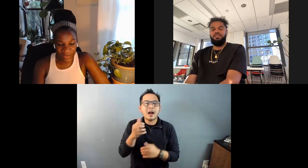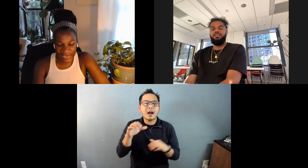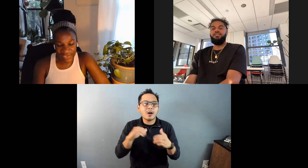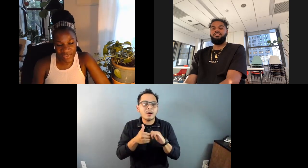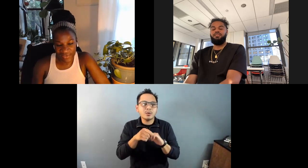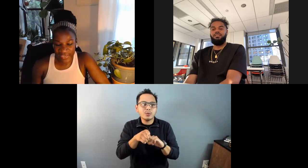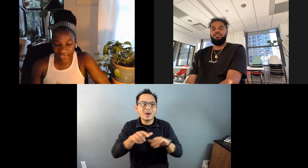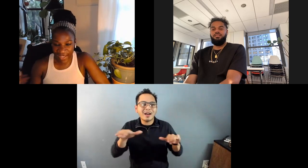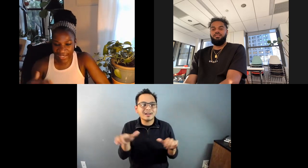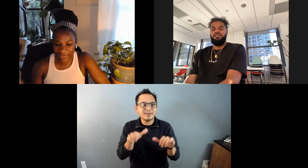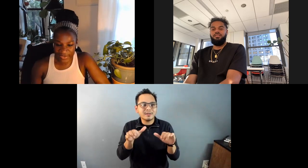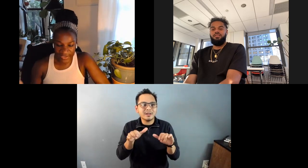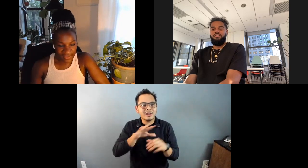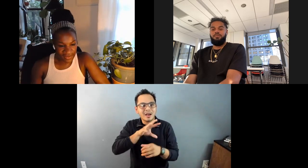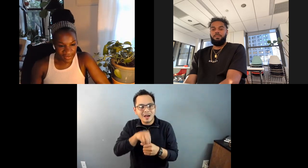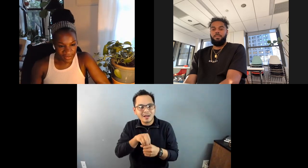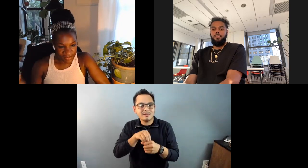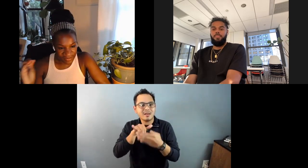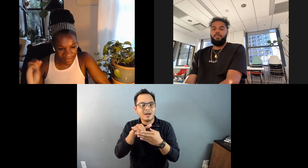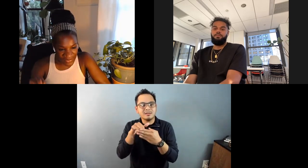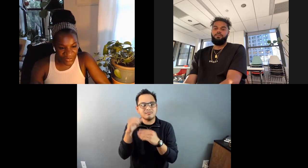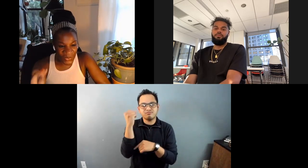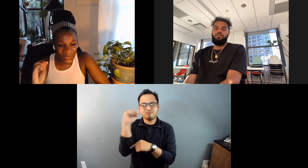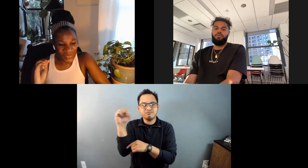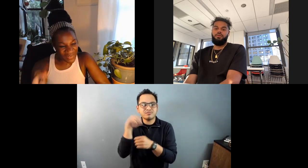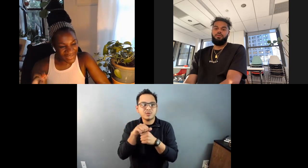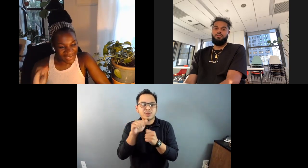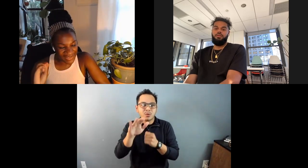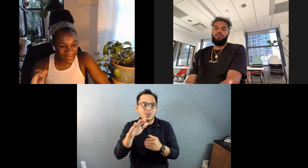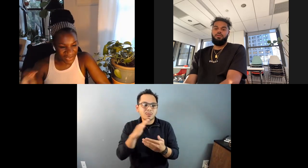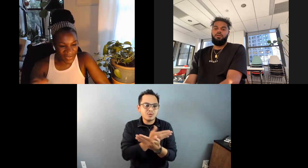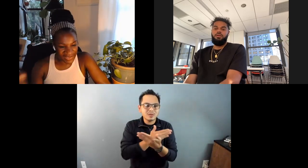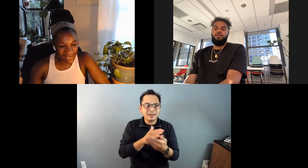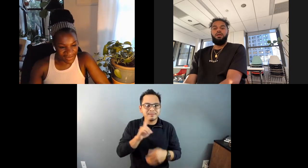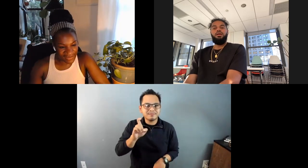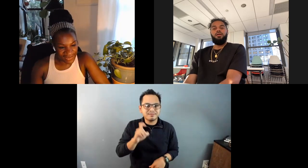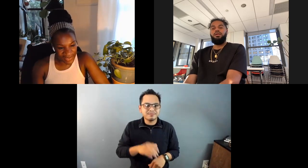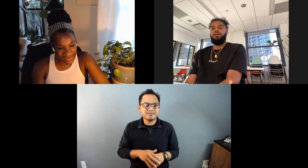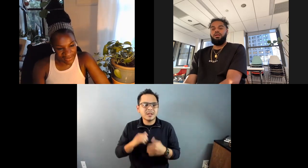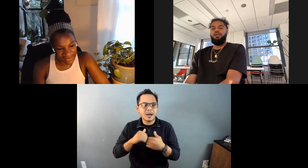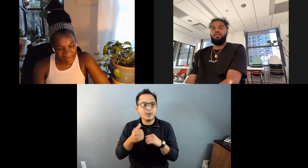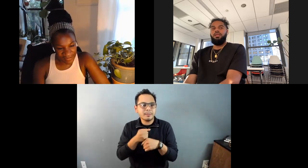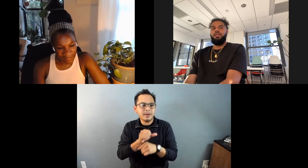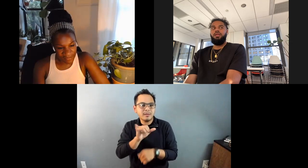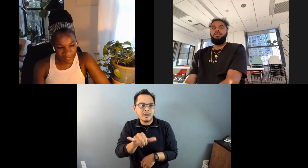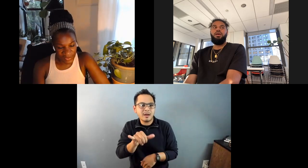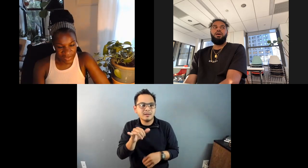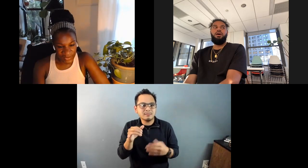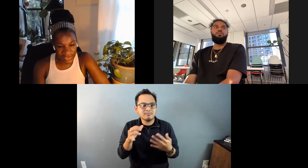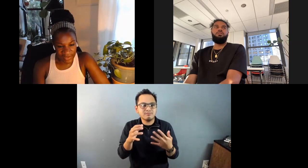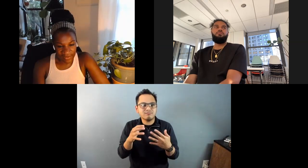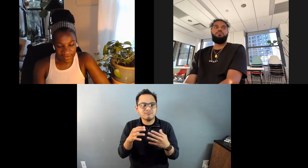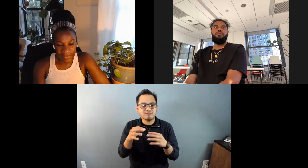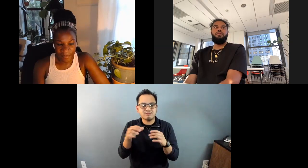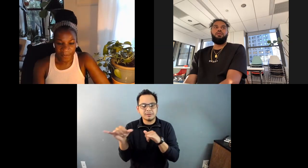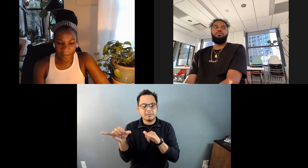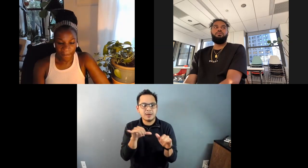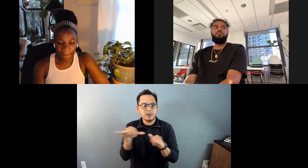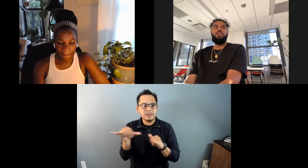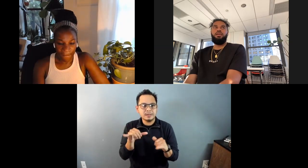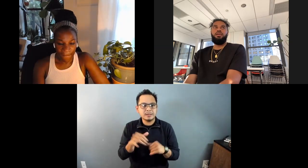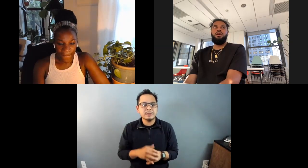think, is what it brings us together. Like I think there's like a line in your song in Lingo about like you mix the foreign with the